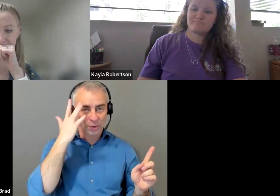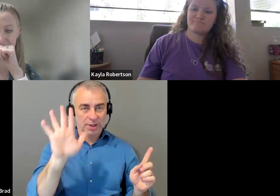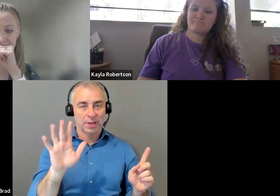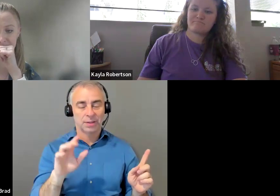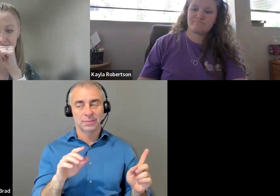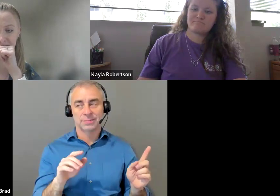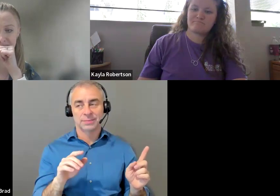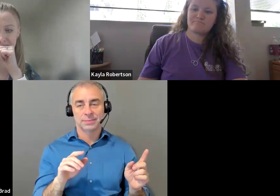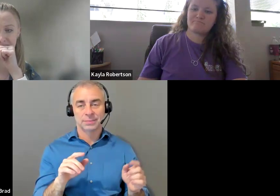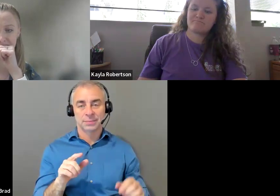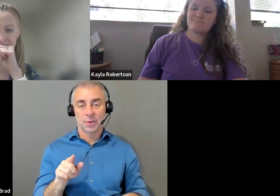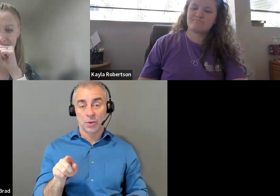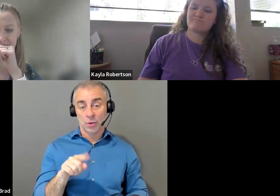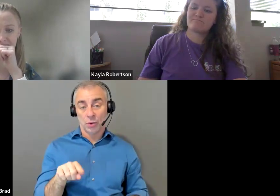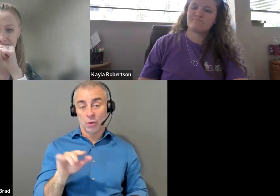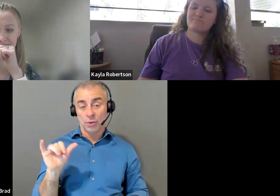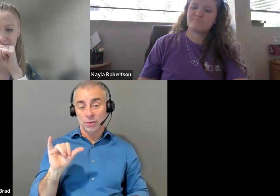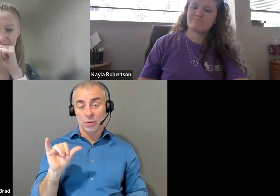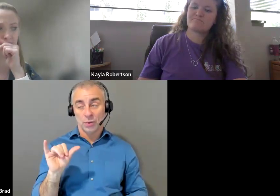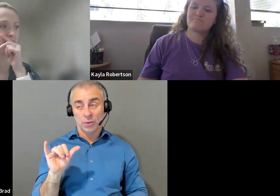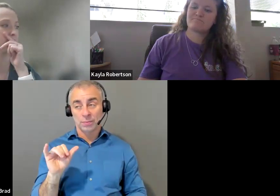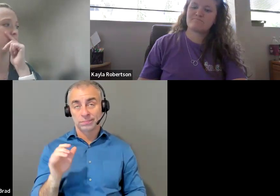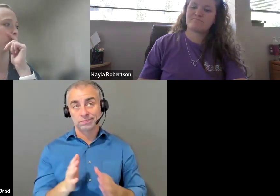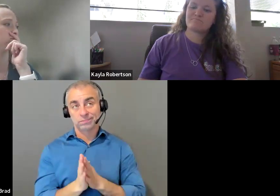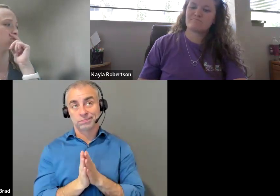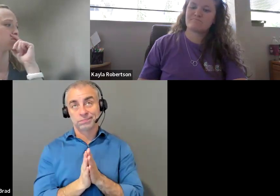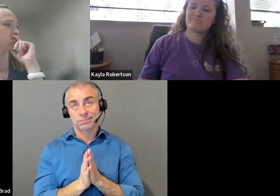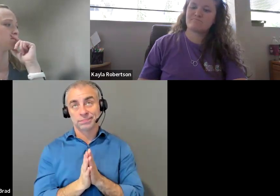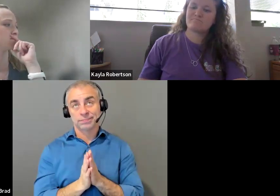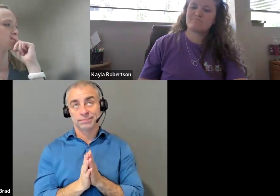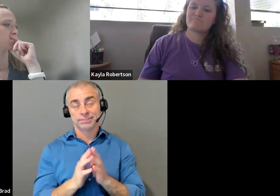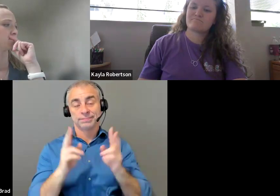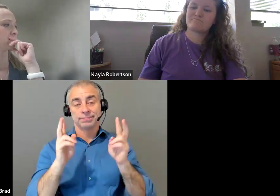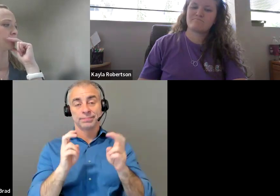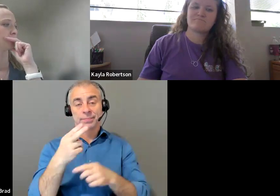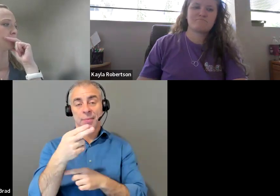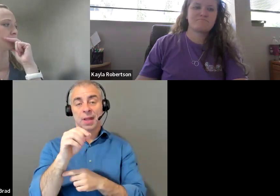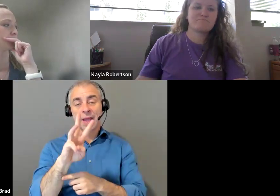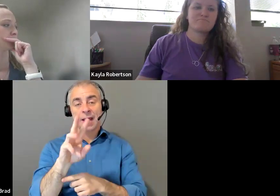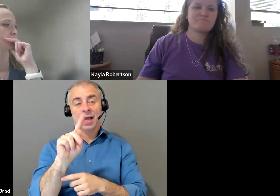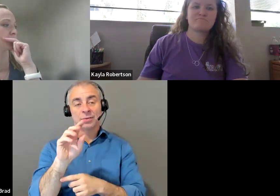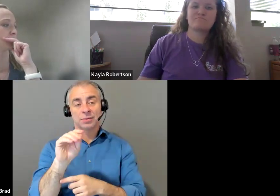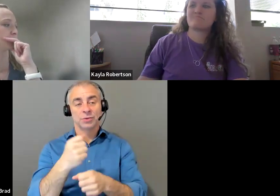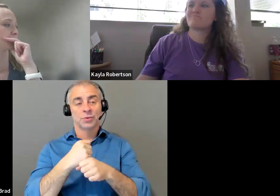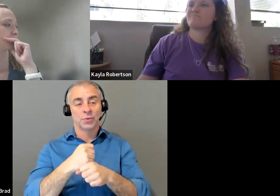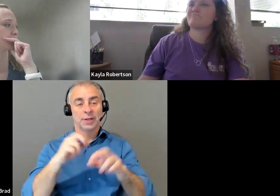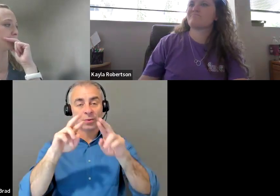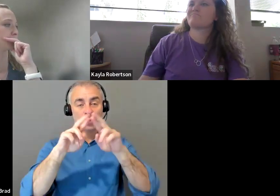Do you all also do, like how to create a resume